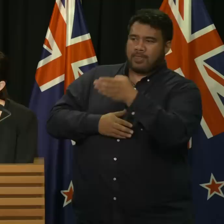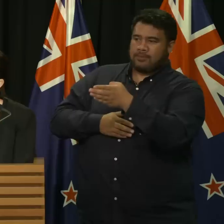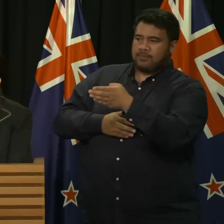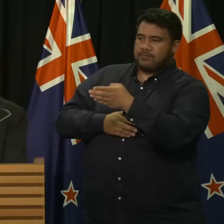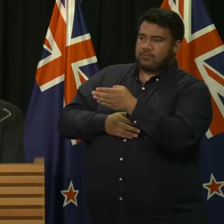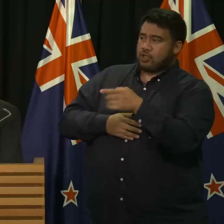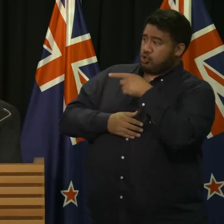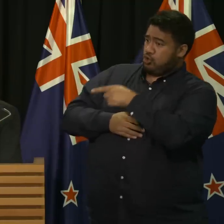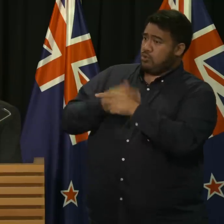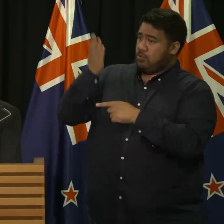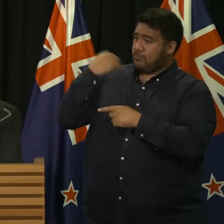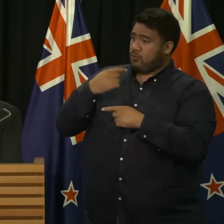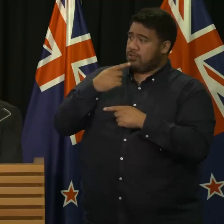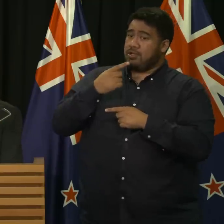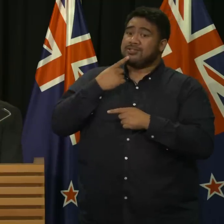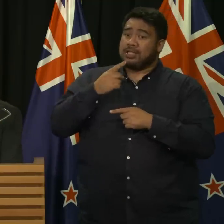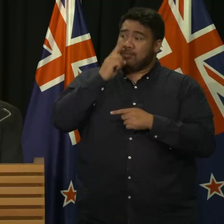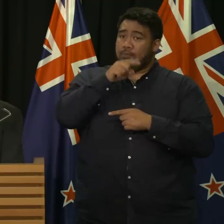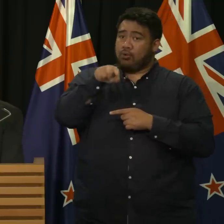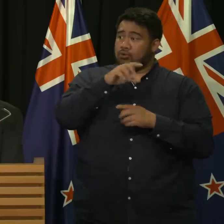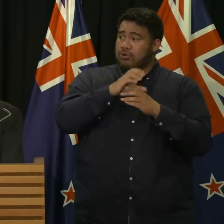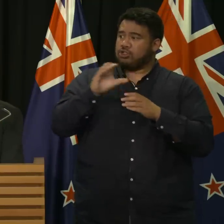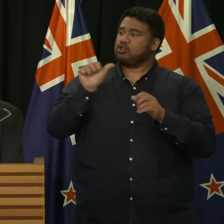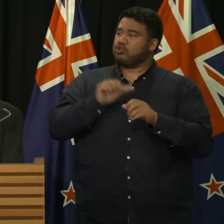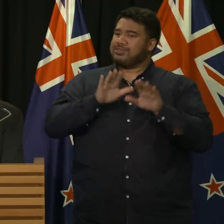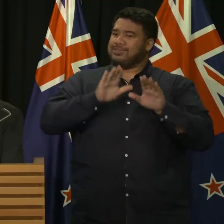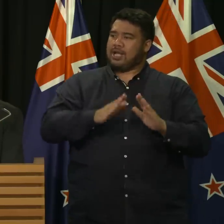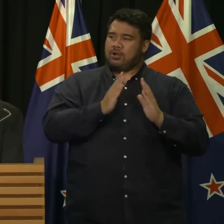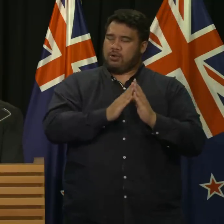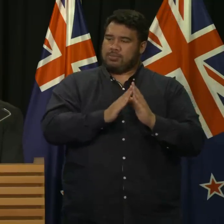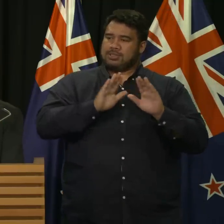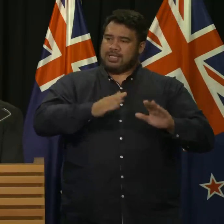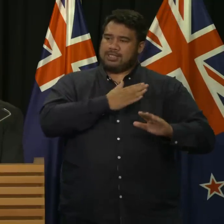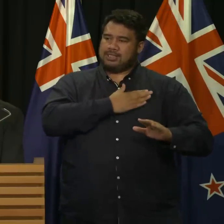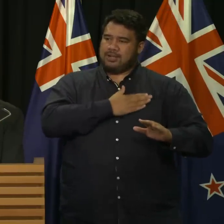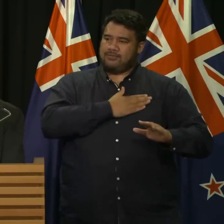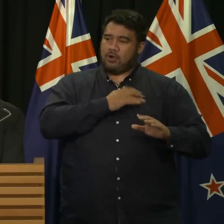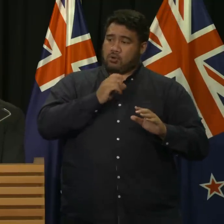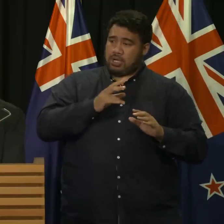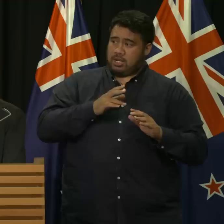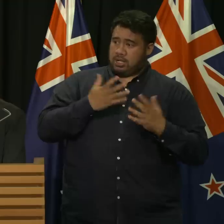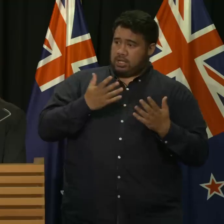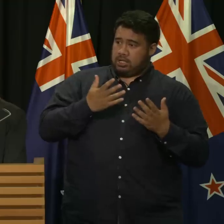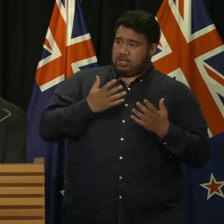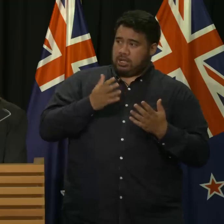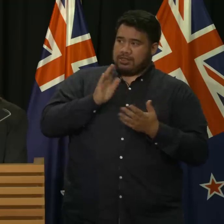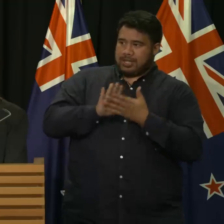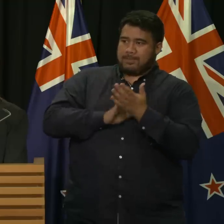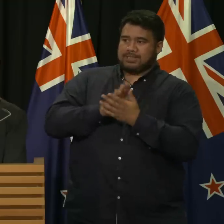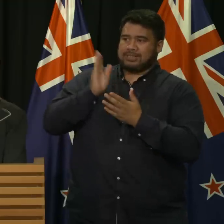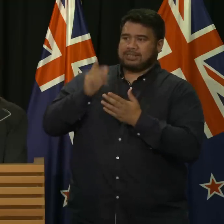That people in Christchurch should stay home and stay safe. That suggests that there is obviously still quite a